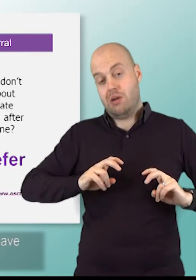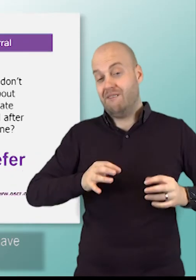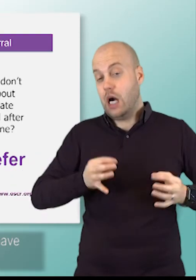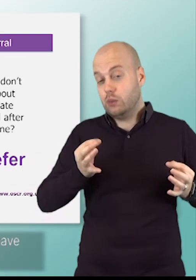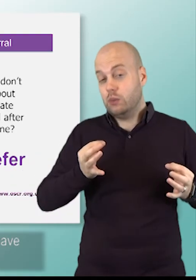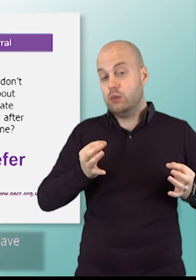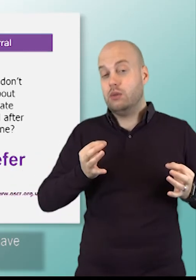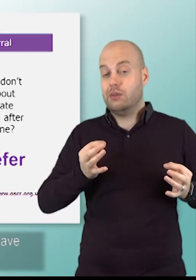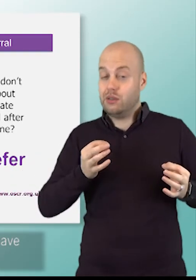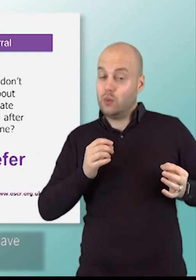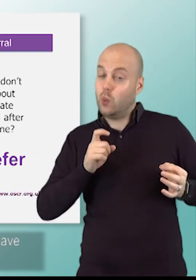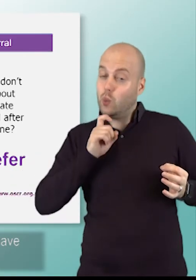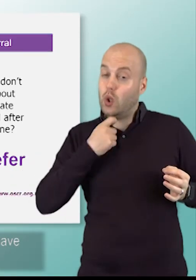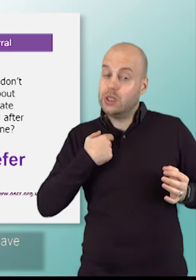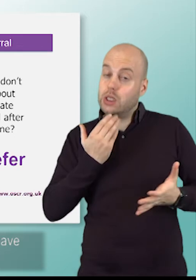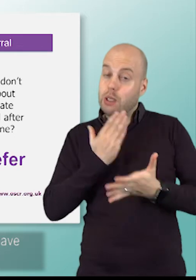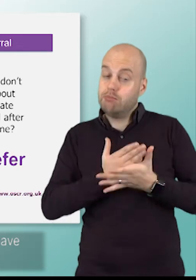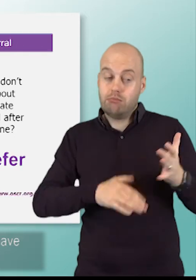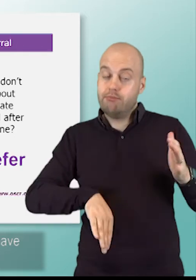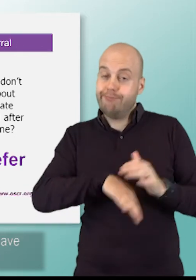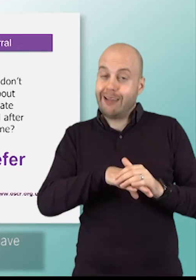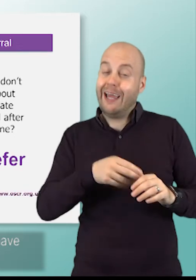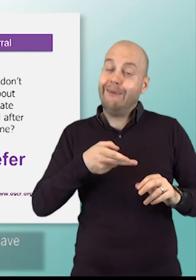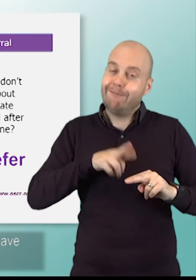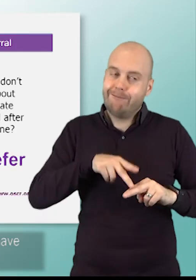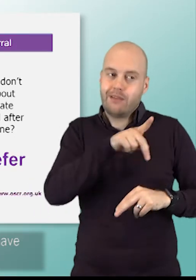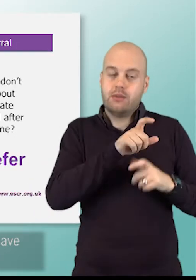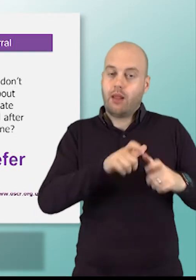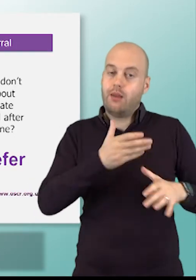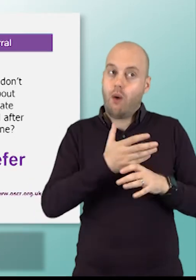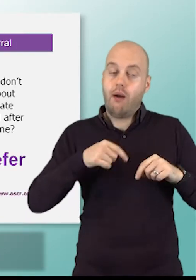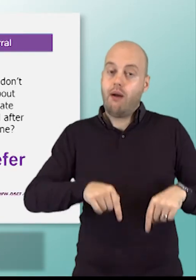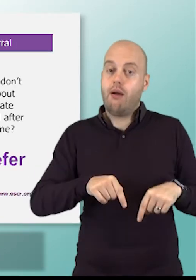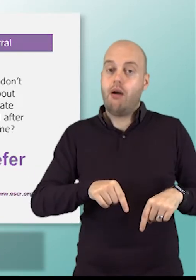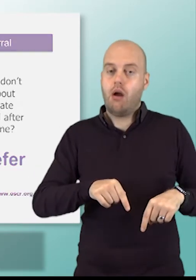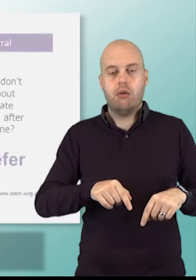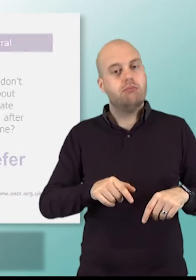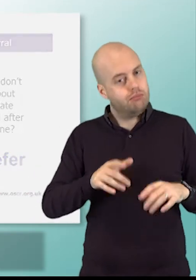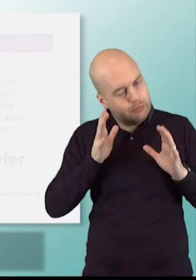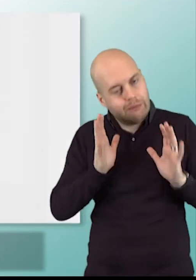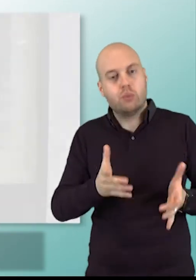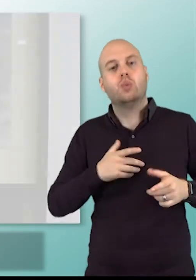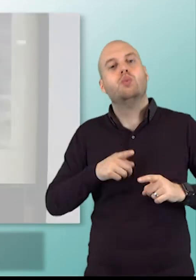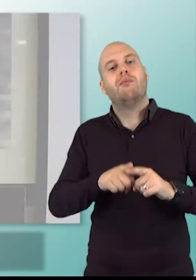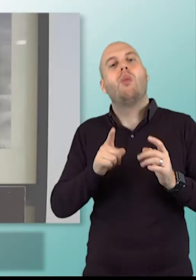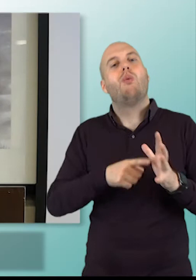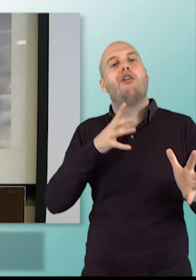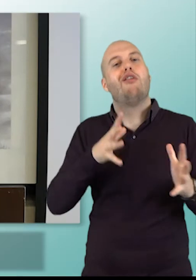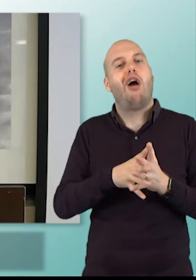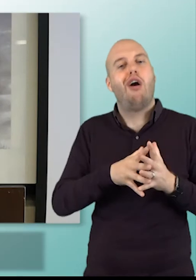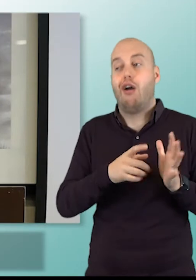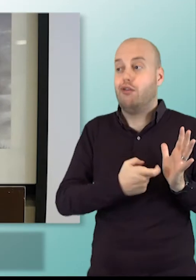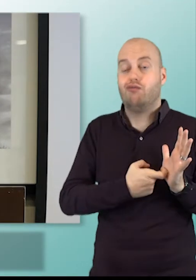your investigation, you would have removed that person if they were still working for you, then you are still legally required